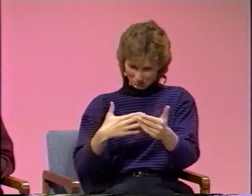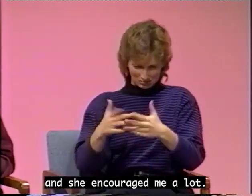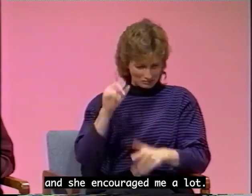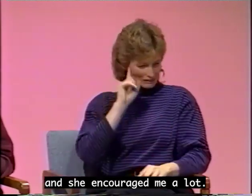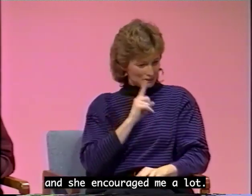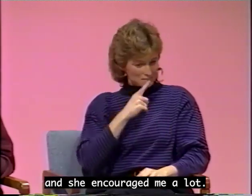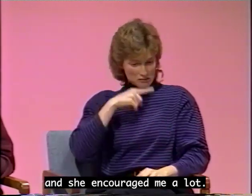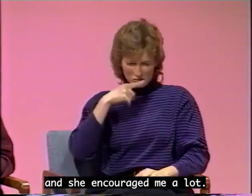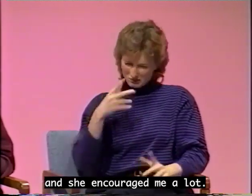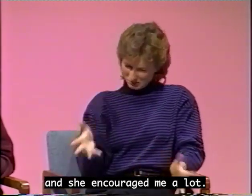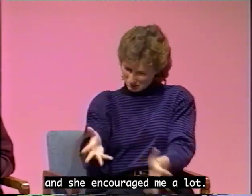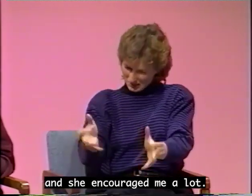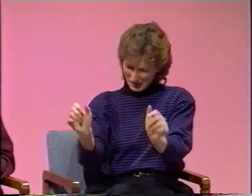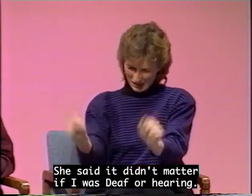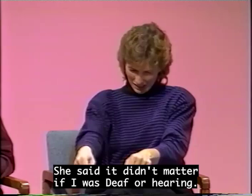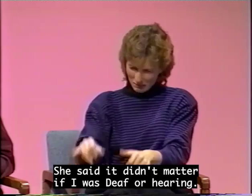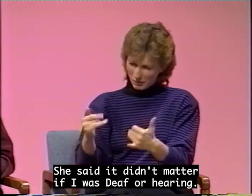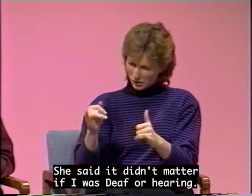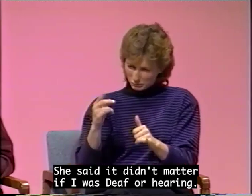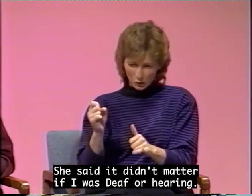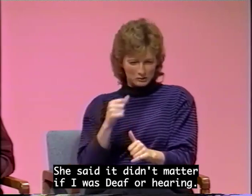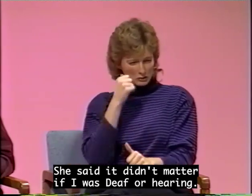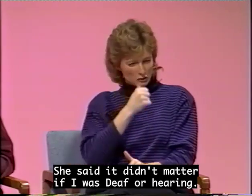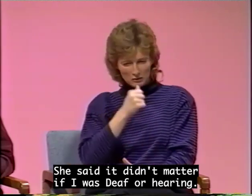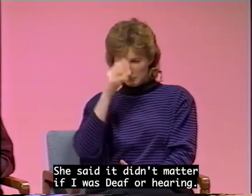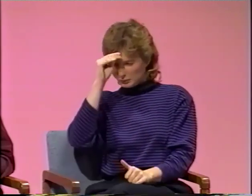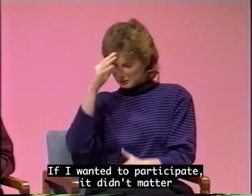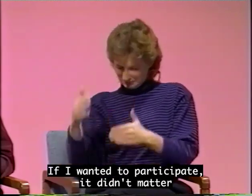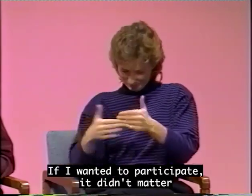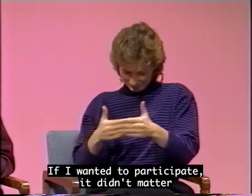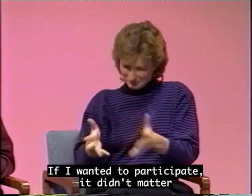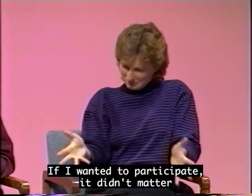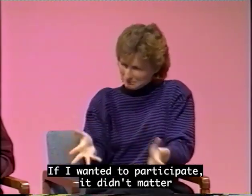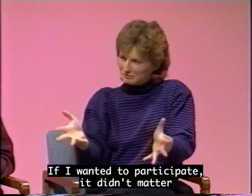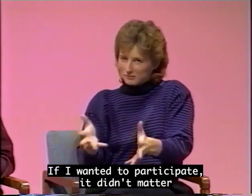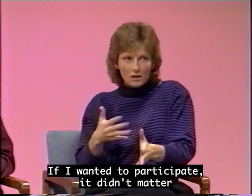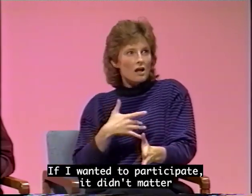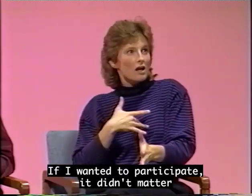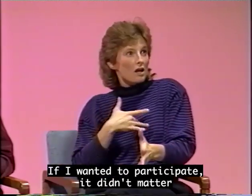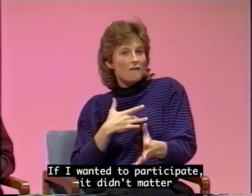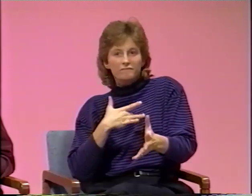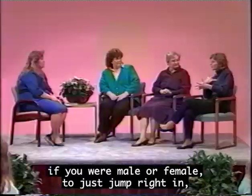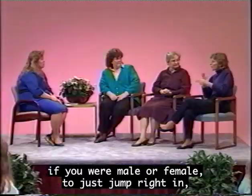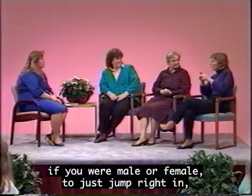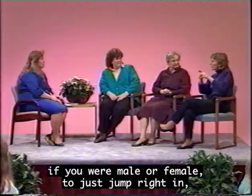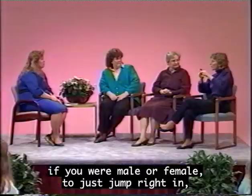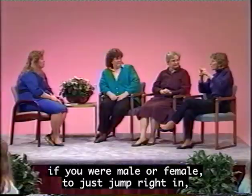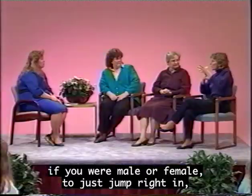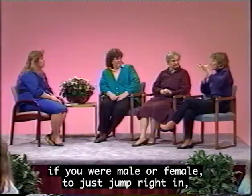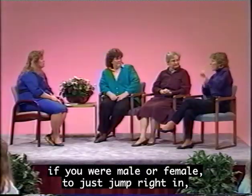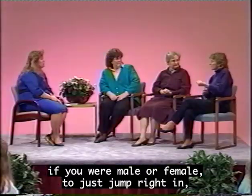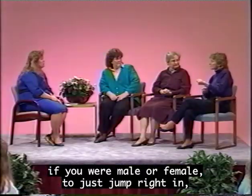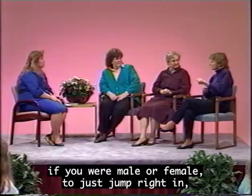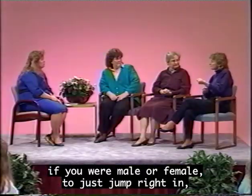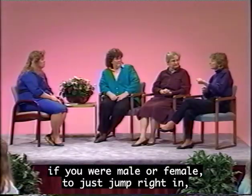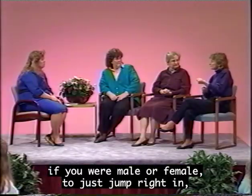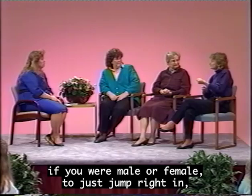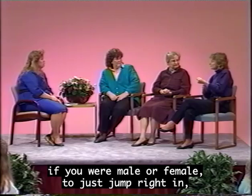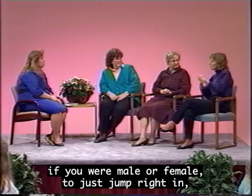she encouraged me a lot. She said it didn't matter if I was deaf or hearing. If I wanted to participate, and it didn't matter if you were male or female, to just jump right in.